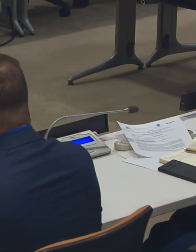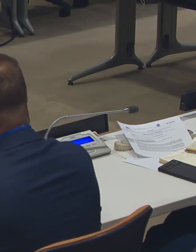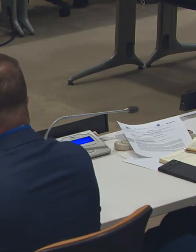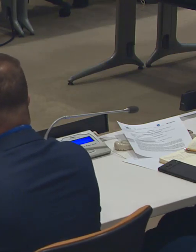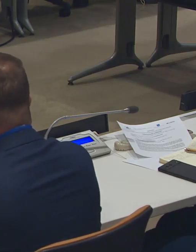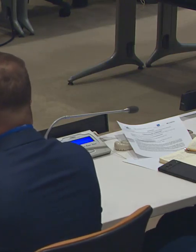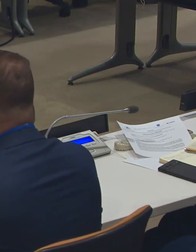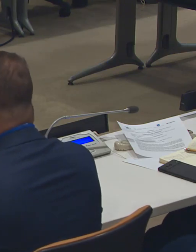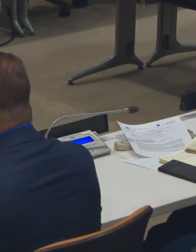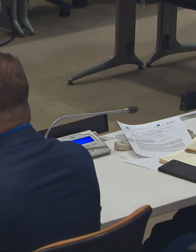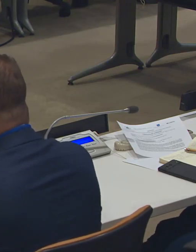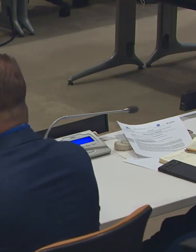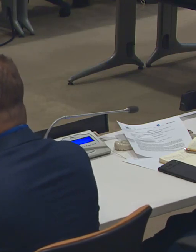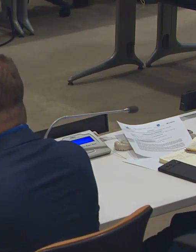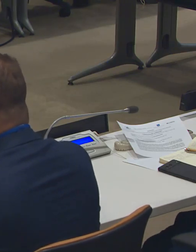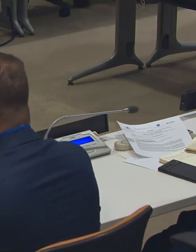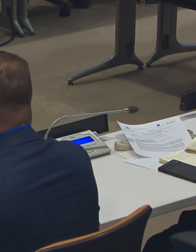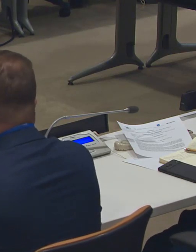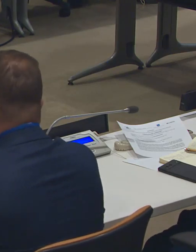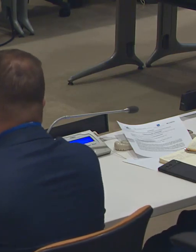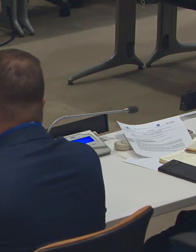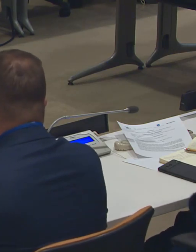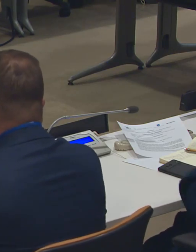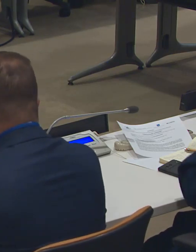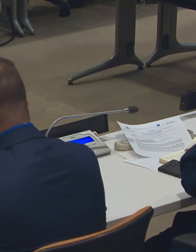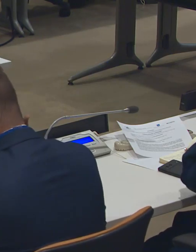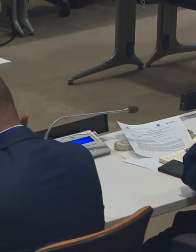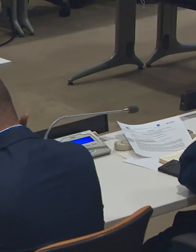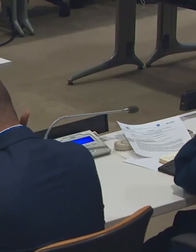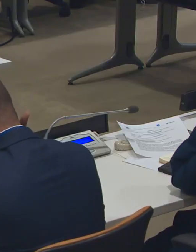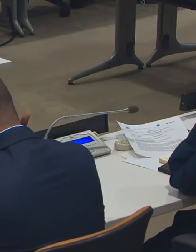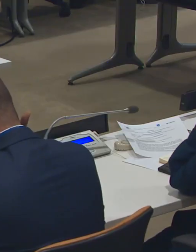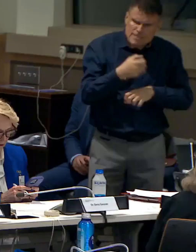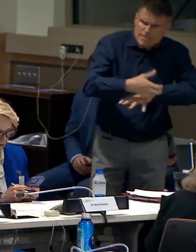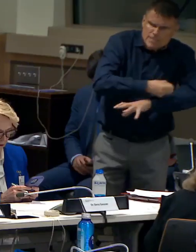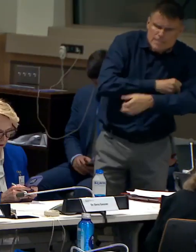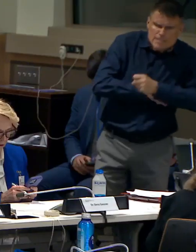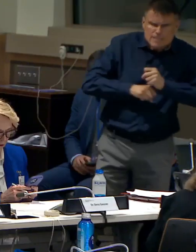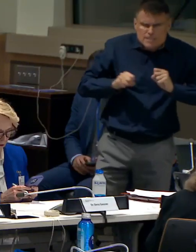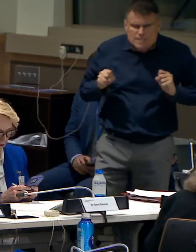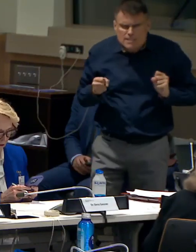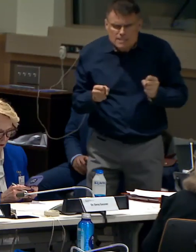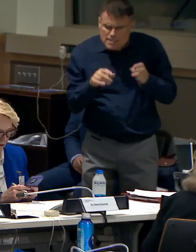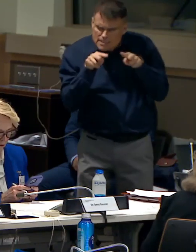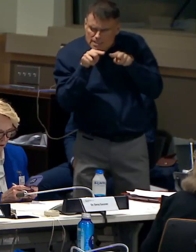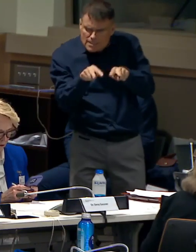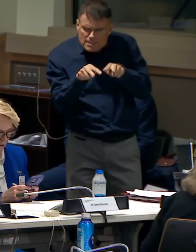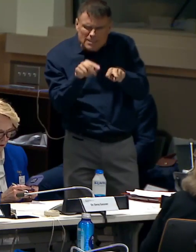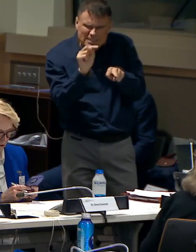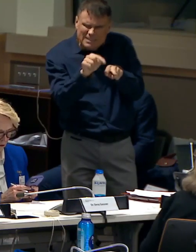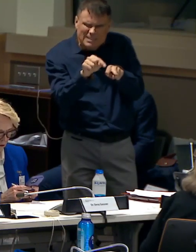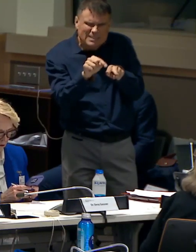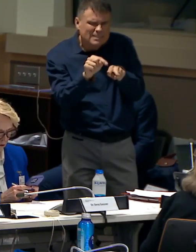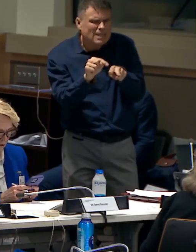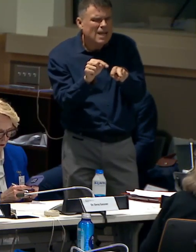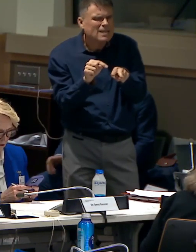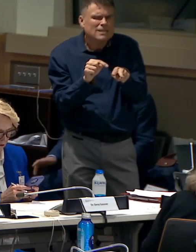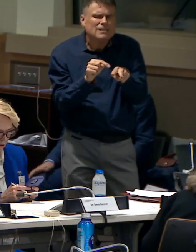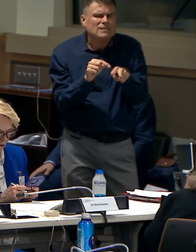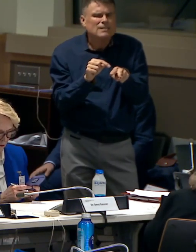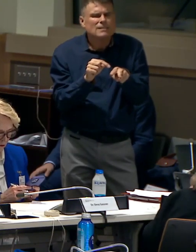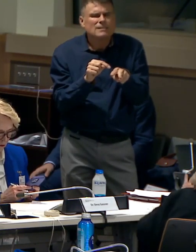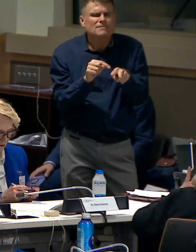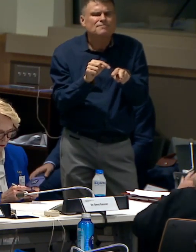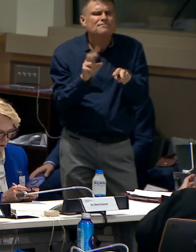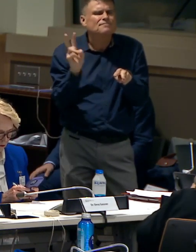to work in tandem as in these two different intergroups, because